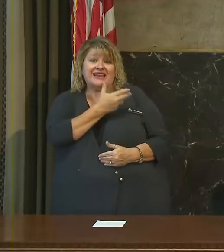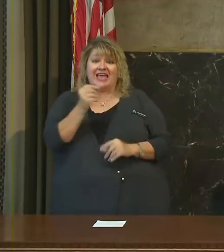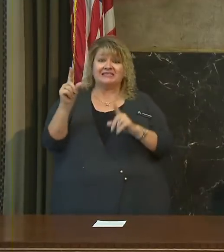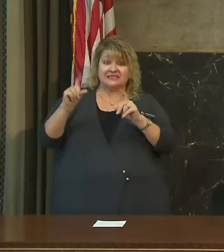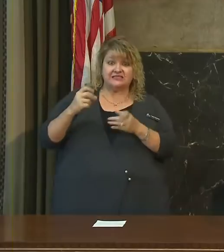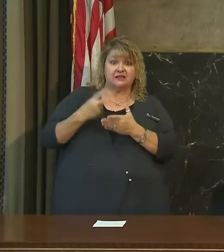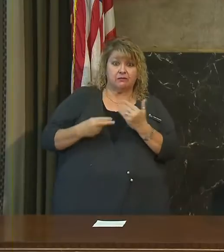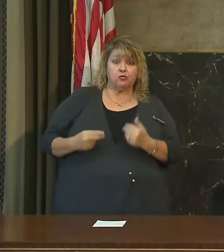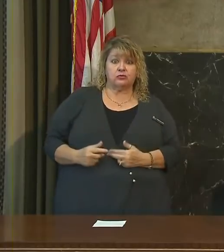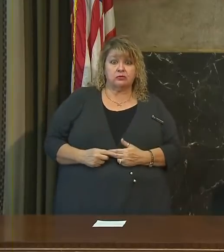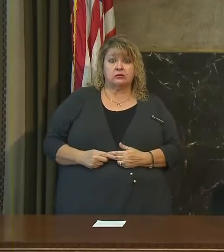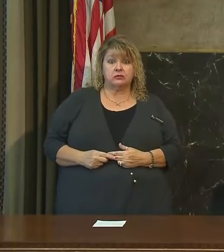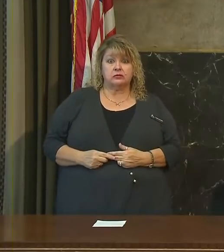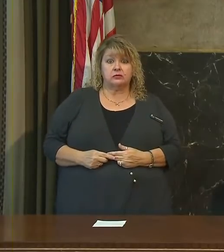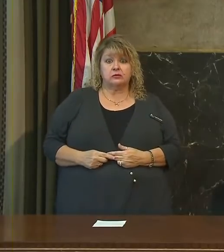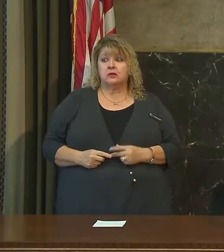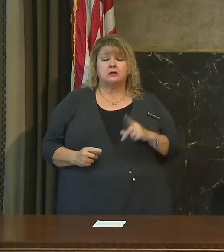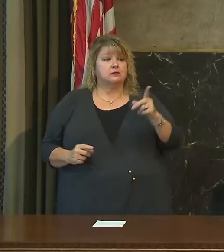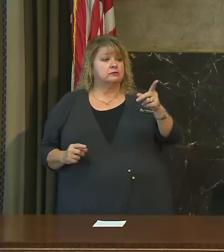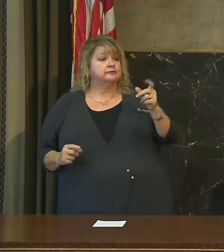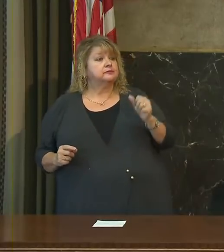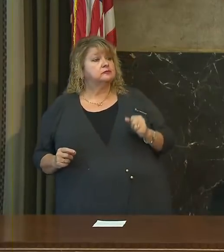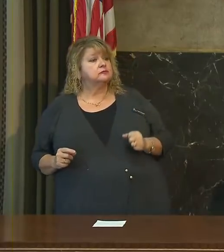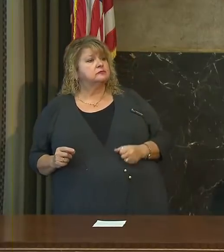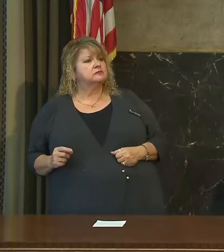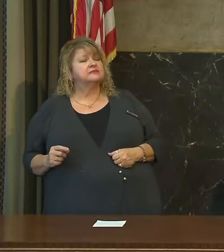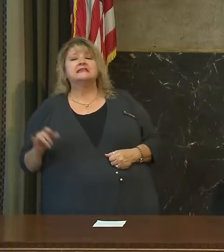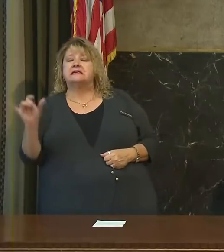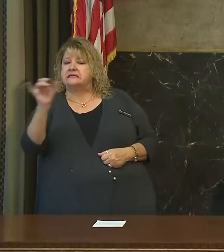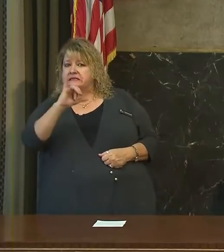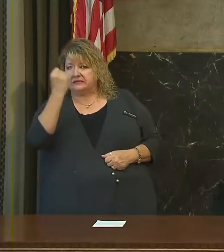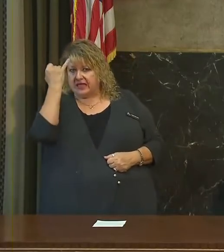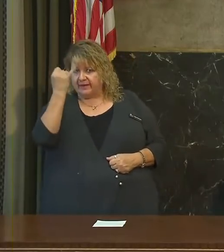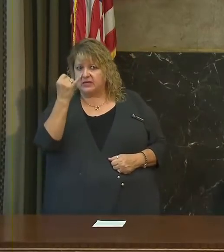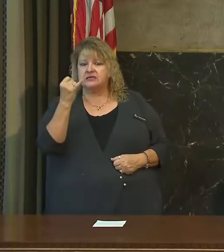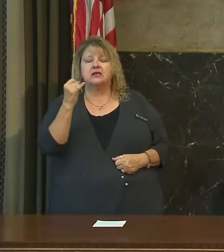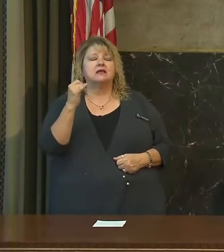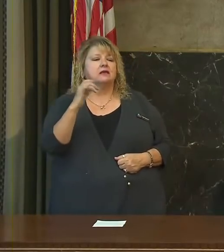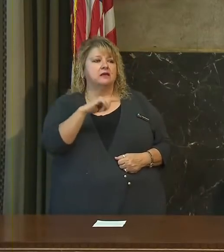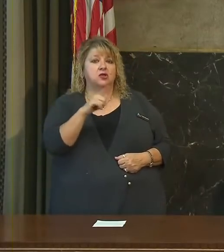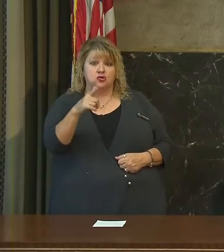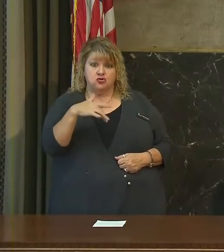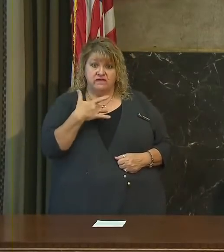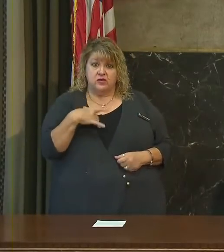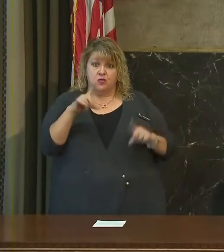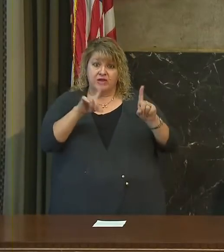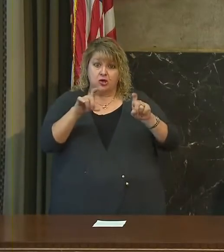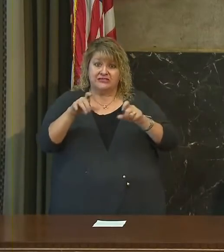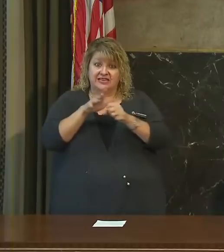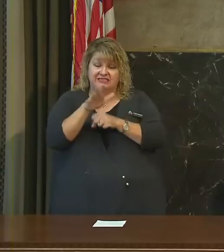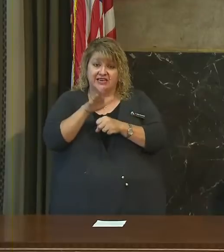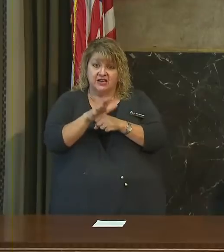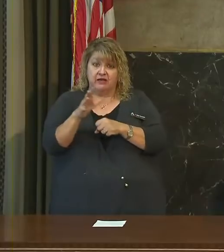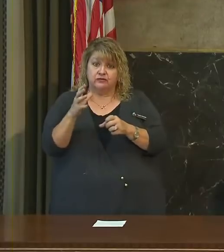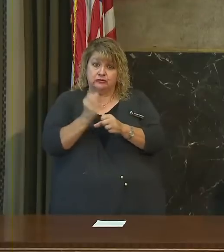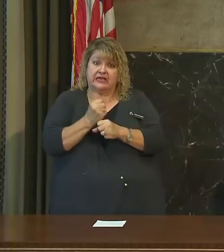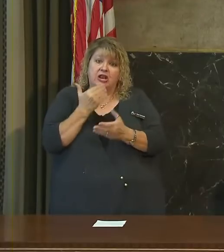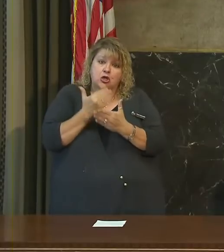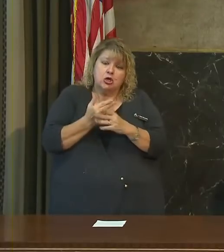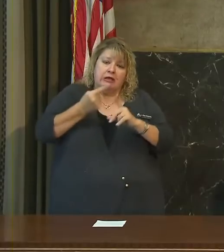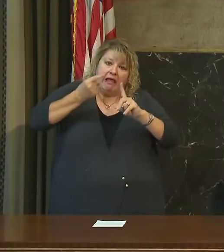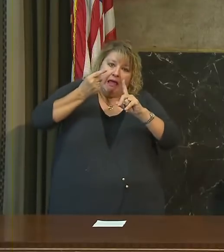testing as well. Yes, sir. Kind of along those same lines, do you believe that we are testing enough to get a good,